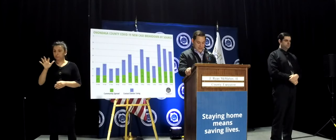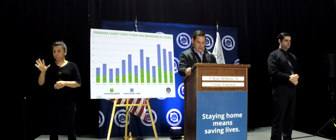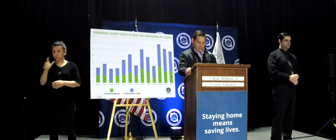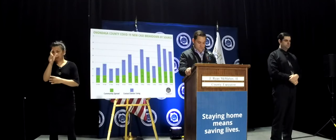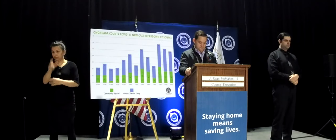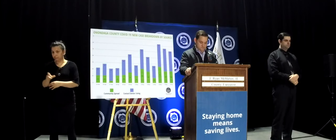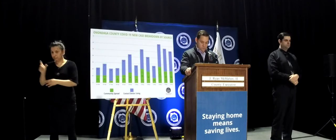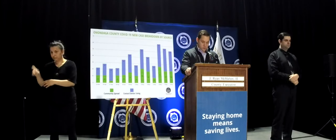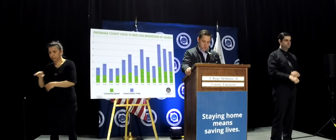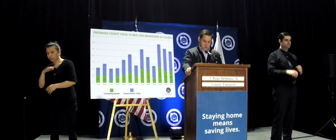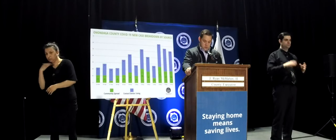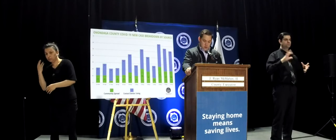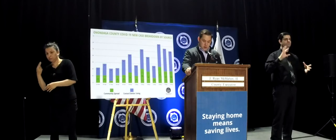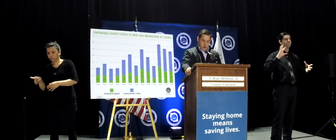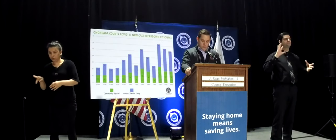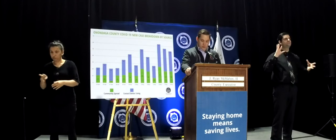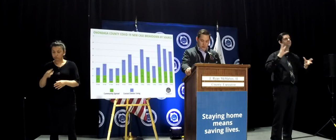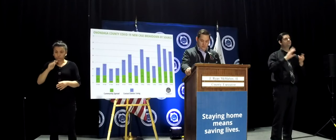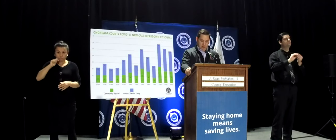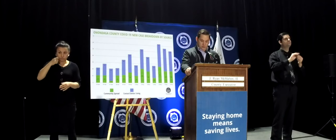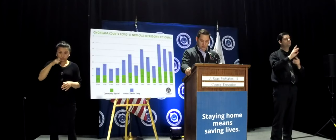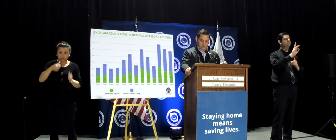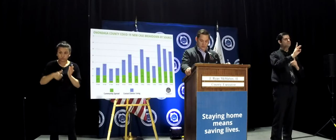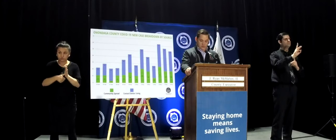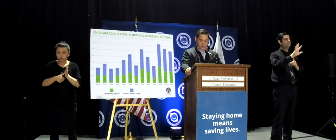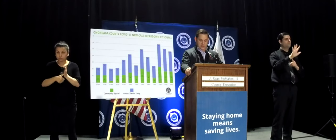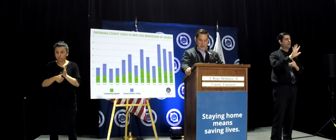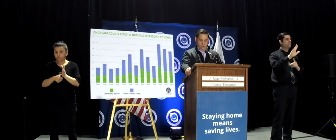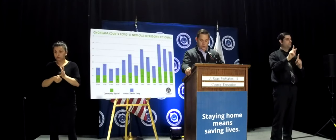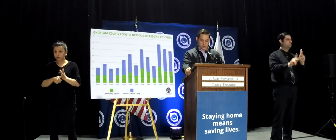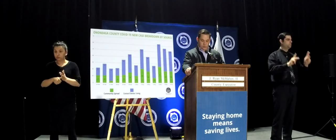Related to testing, we have now done